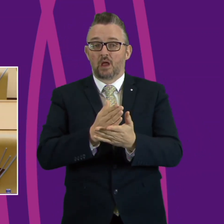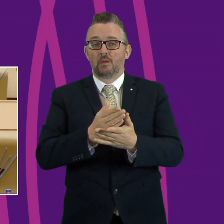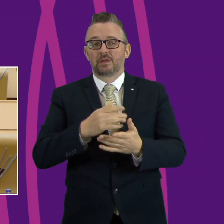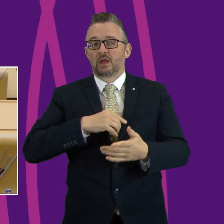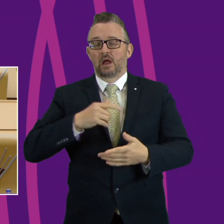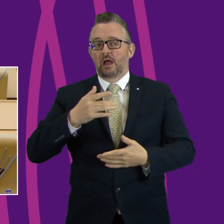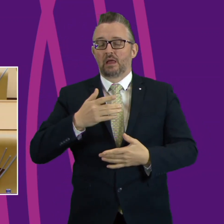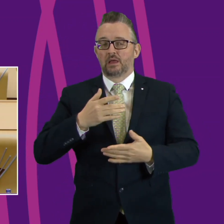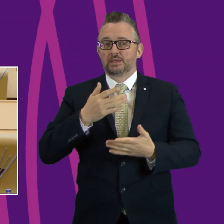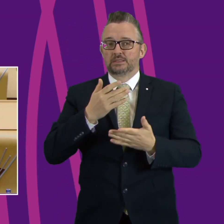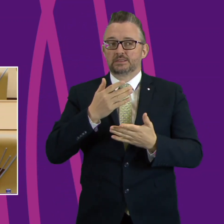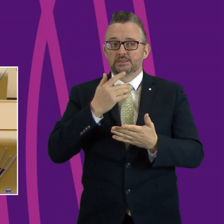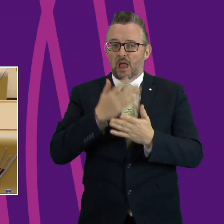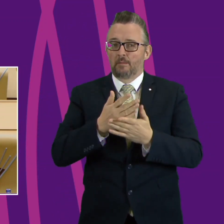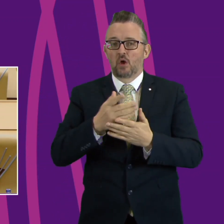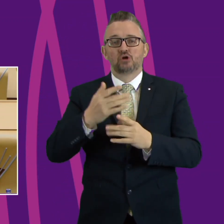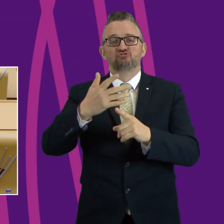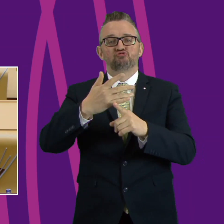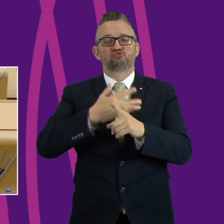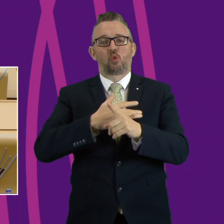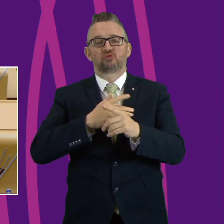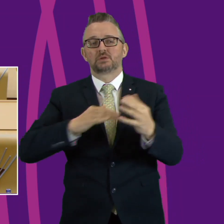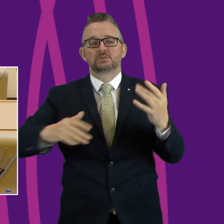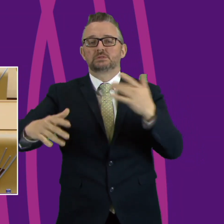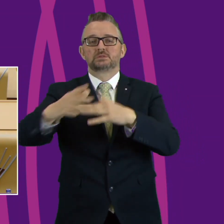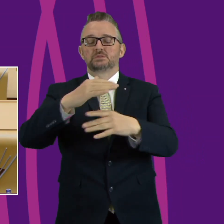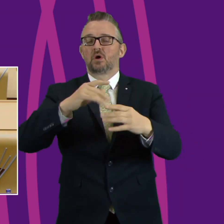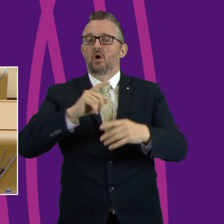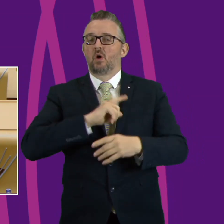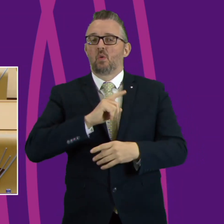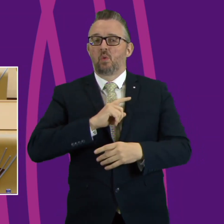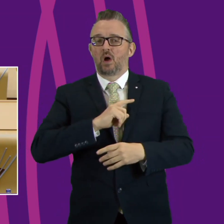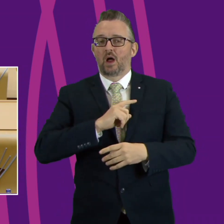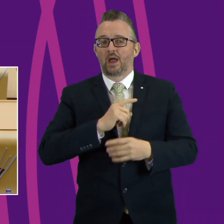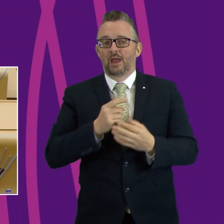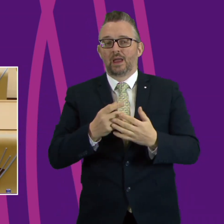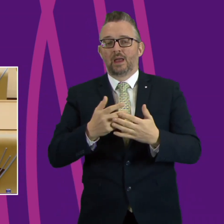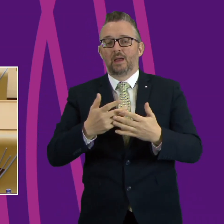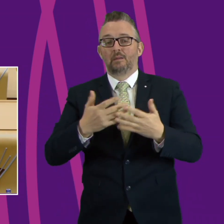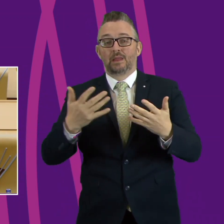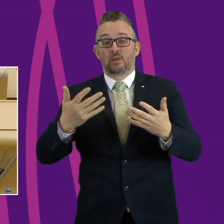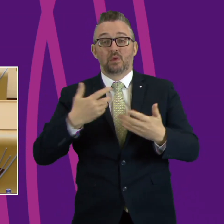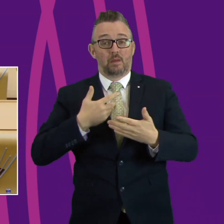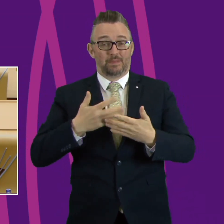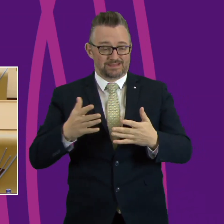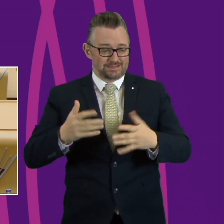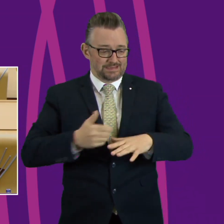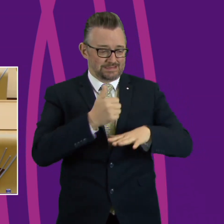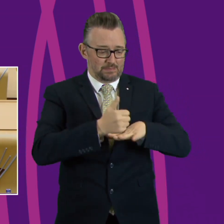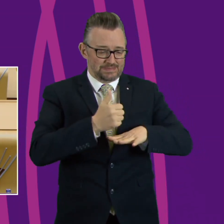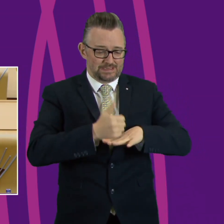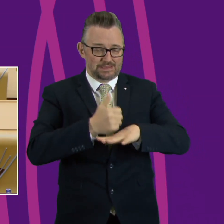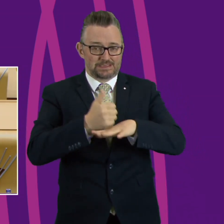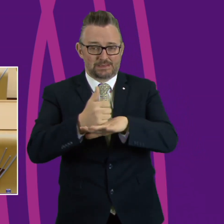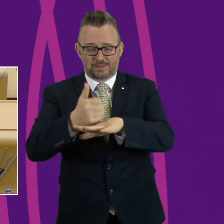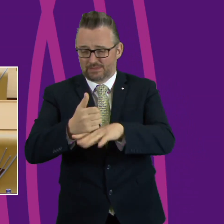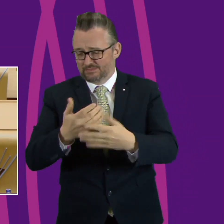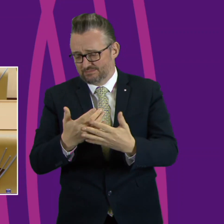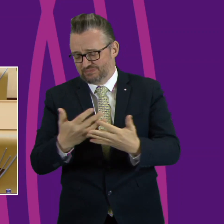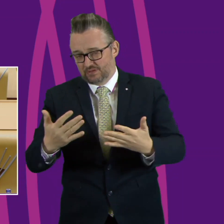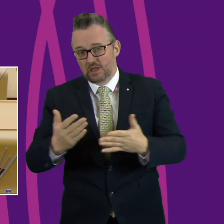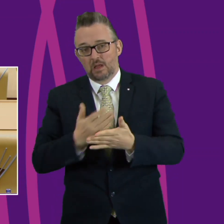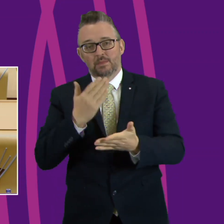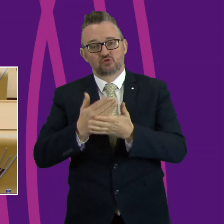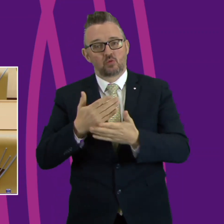anecdotal, that as a result of the many additional steps that we have put in place in terms of ensuring that we